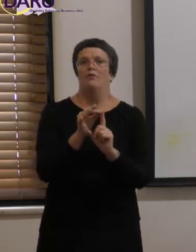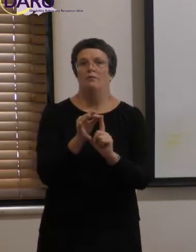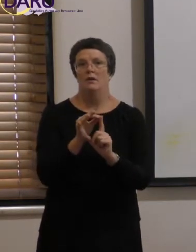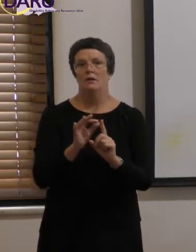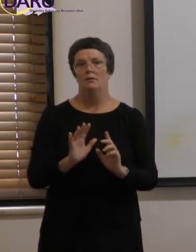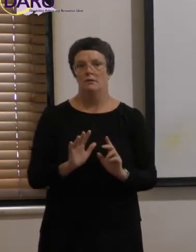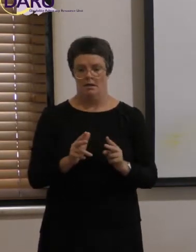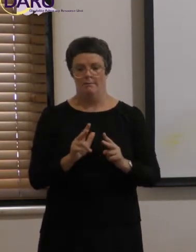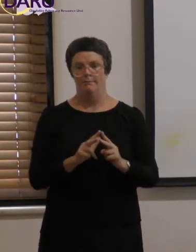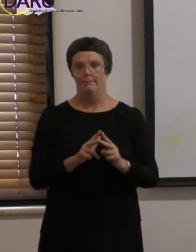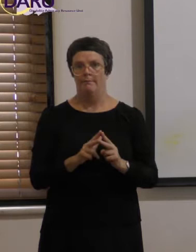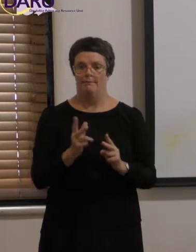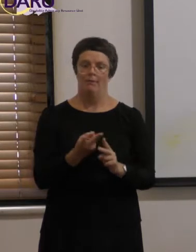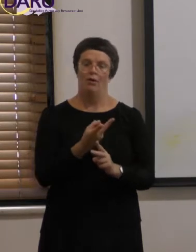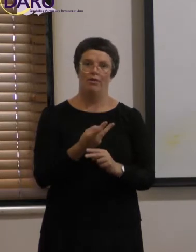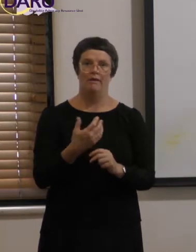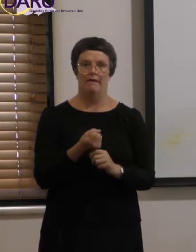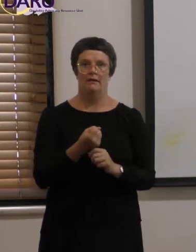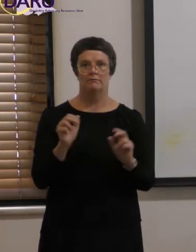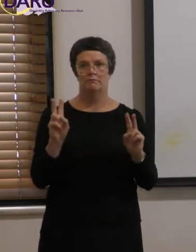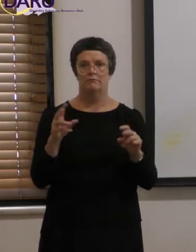both had inclusive education,